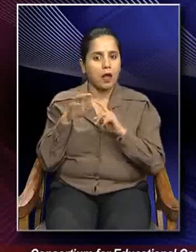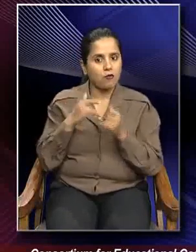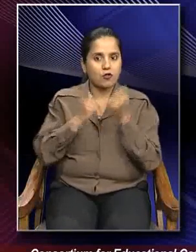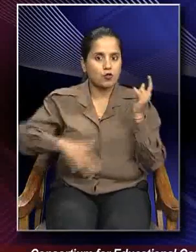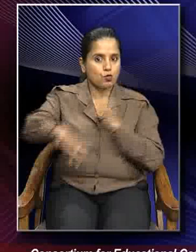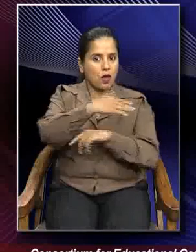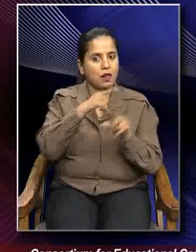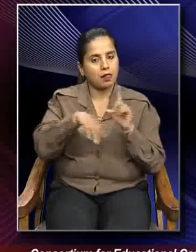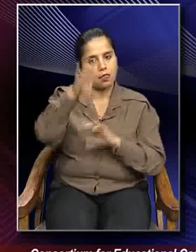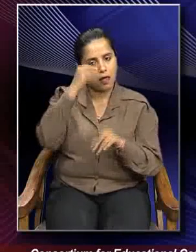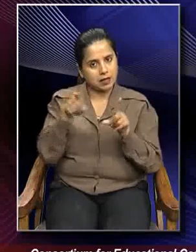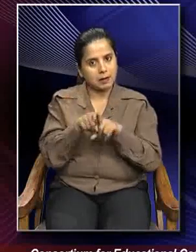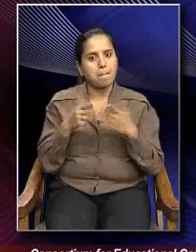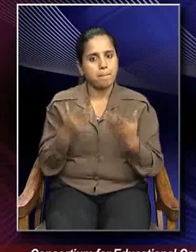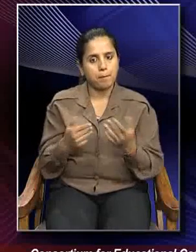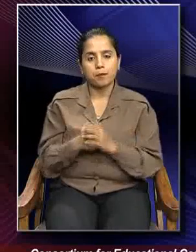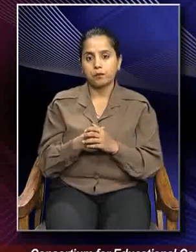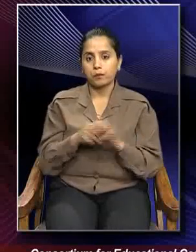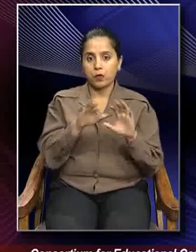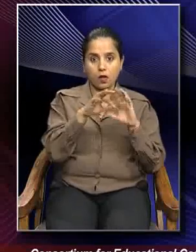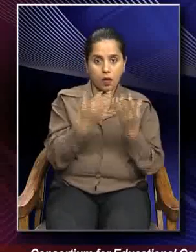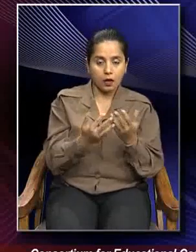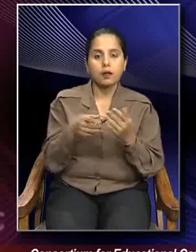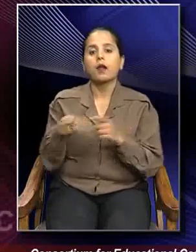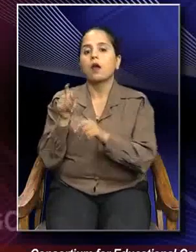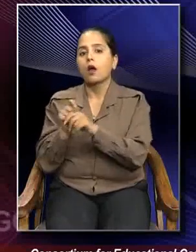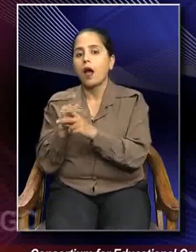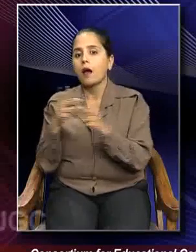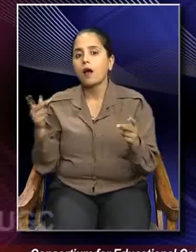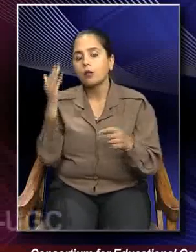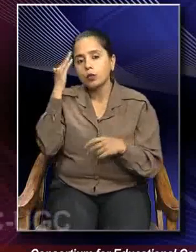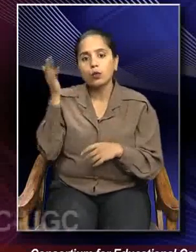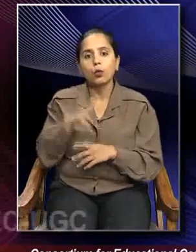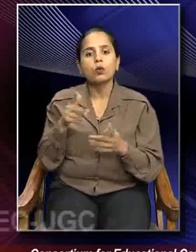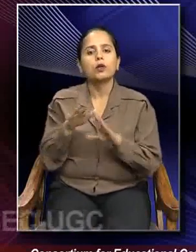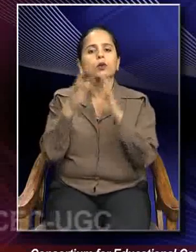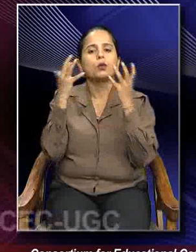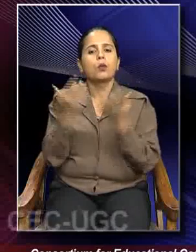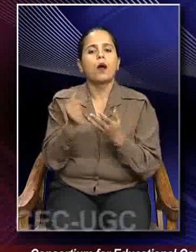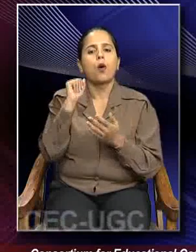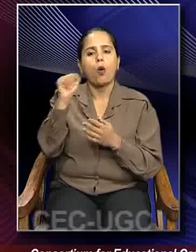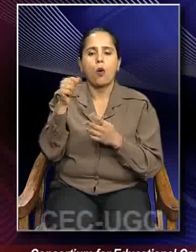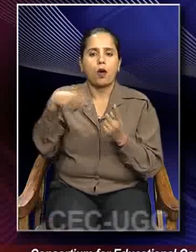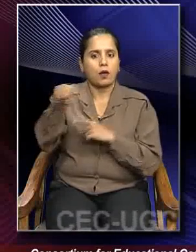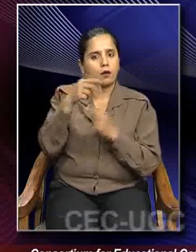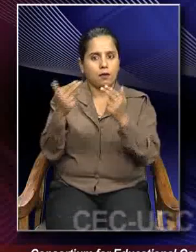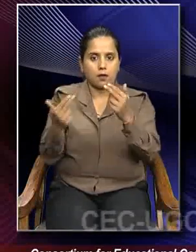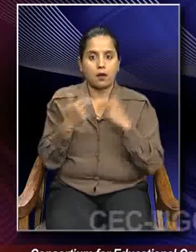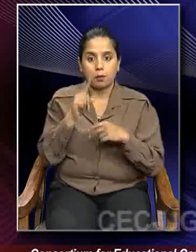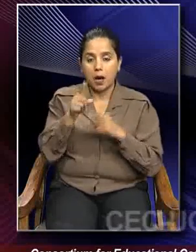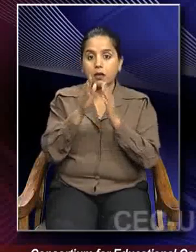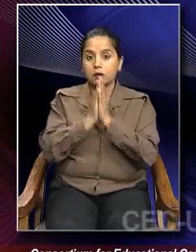society. Earth and Kam are known by these worldly affairs. But